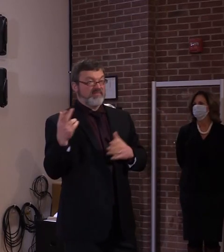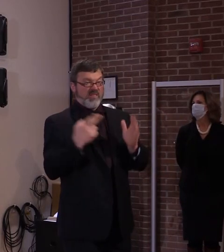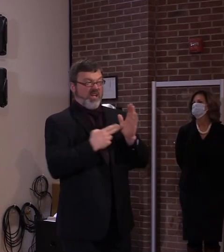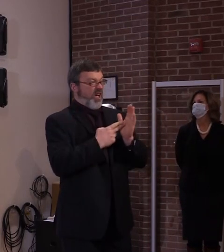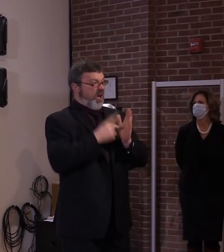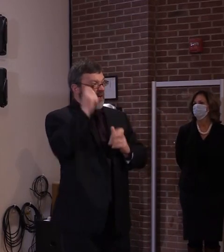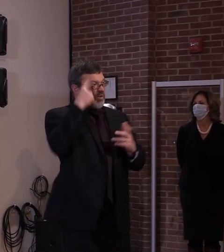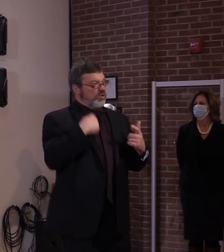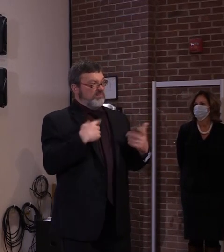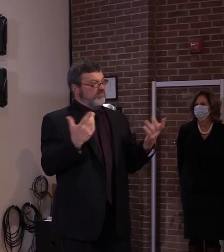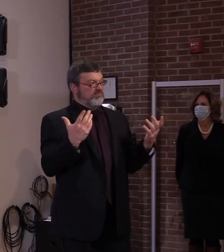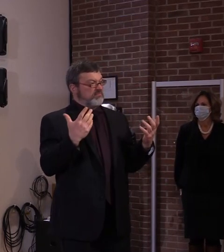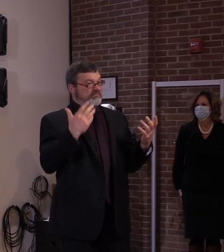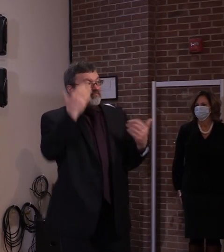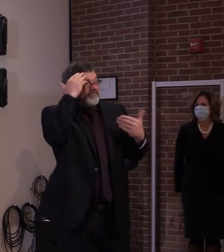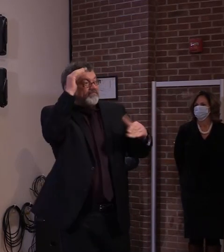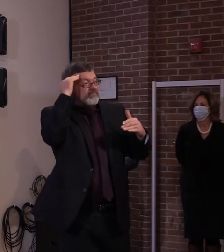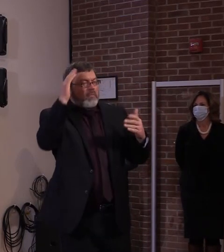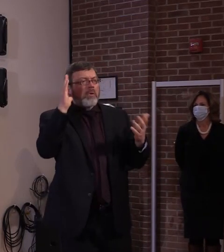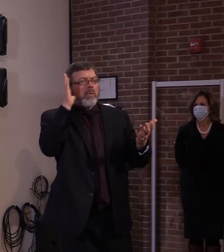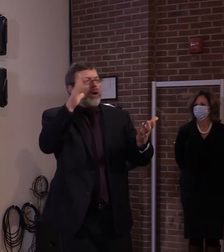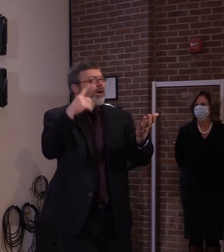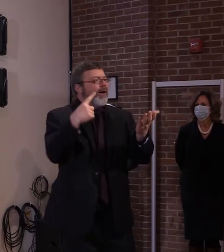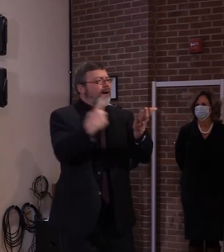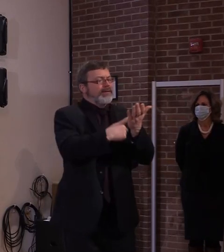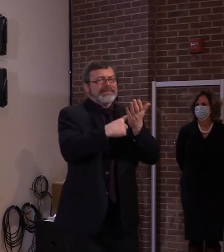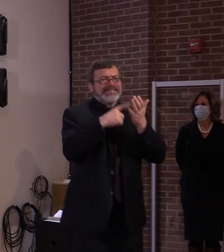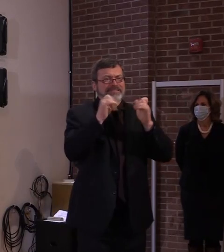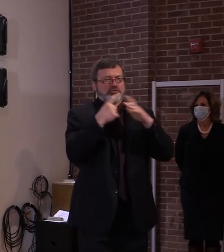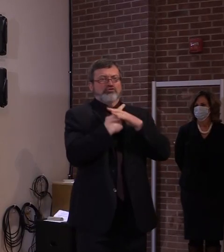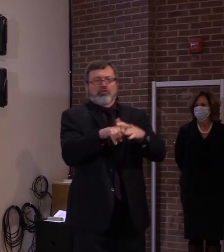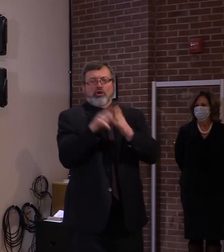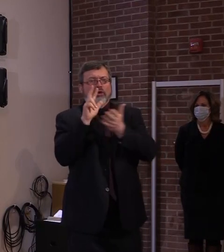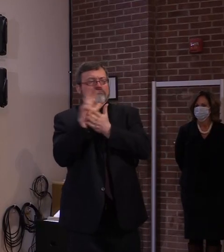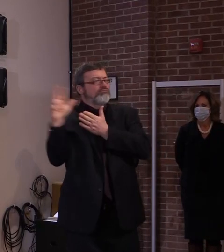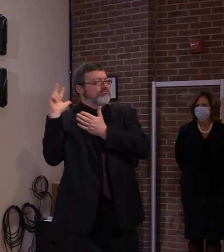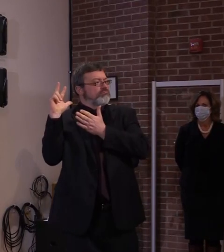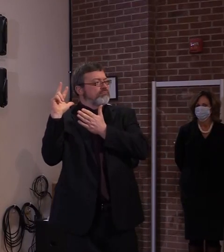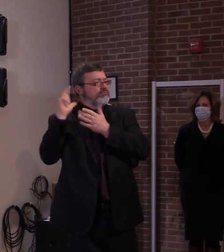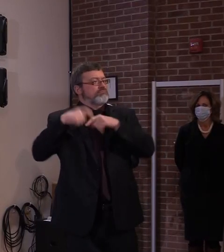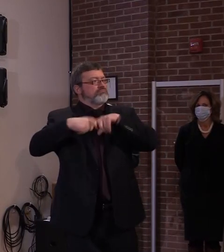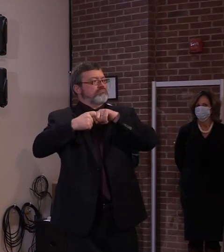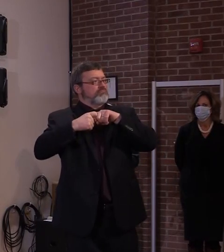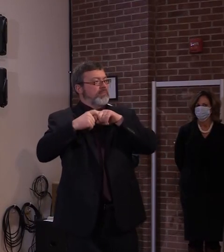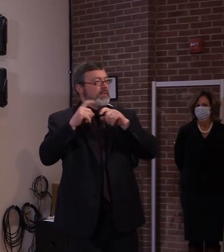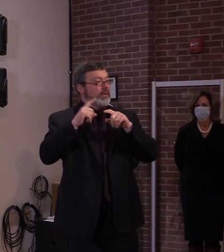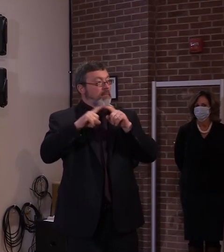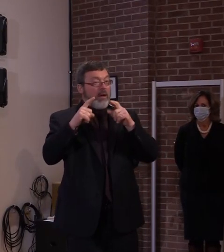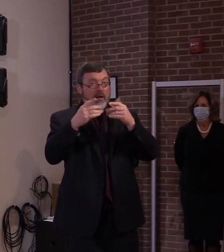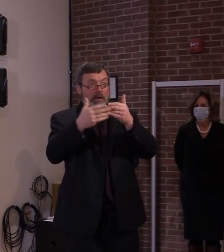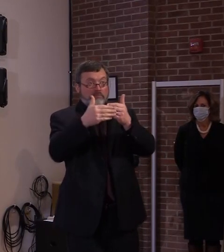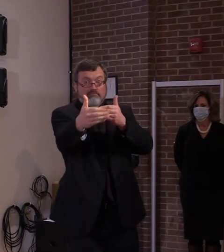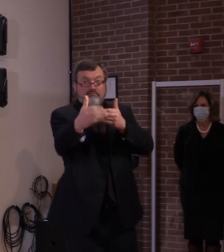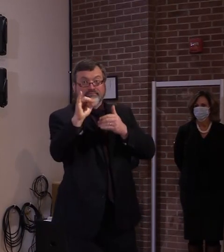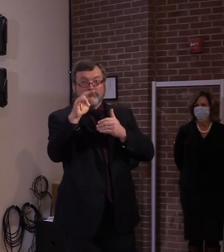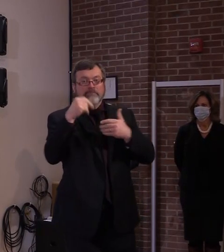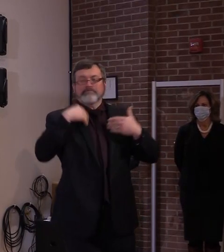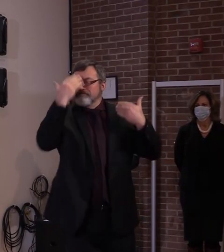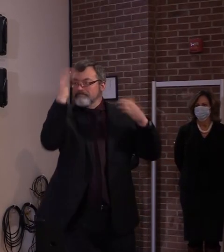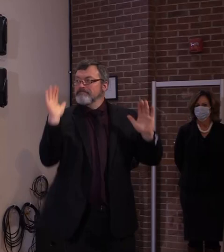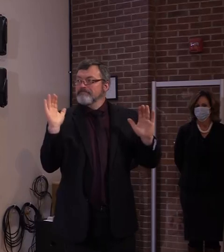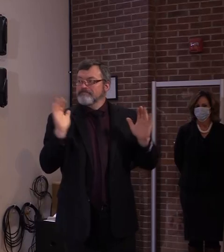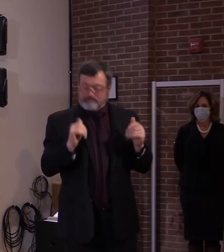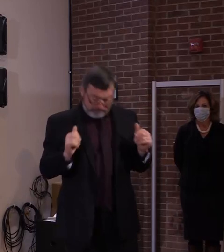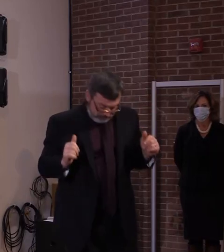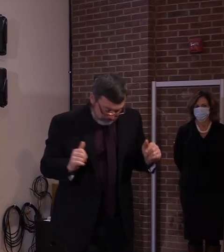of that a few weeks ago, but I don't. I really don't know. Some probably a better question for